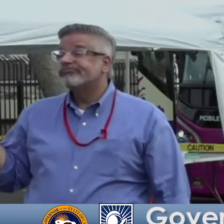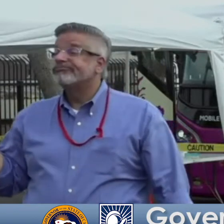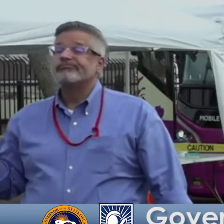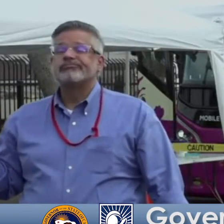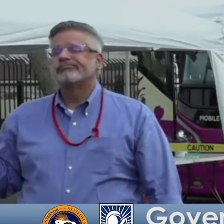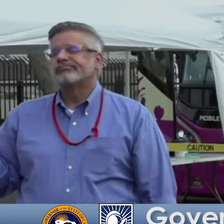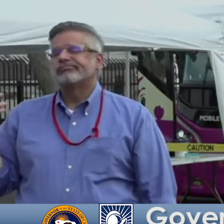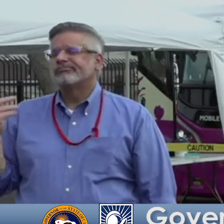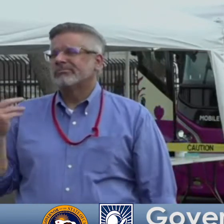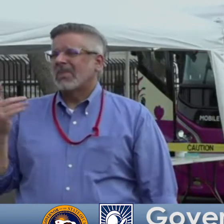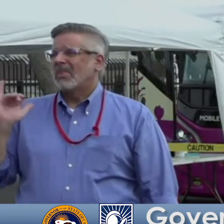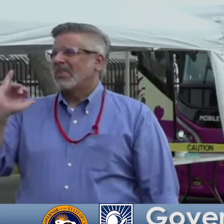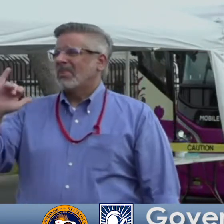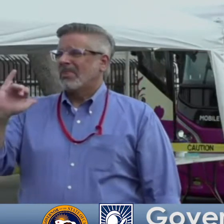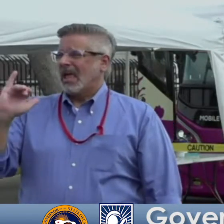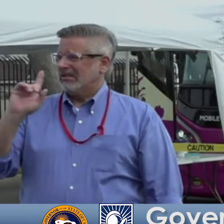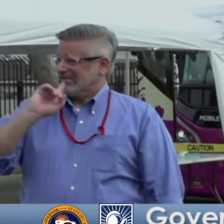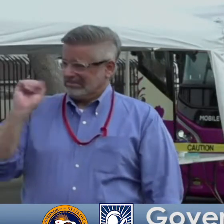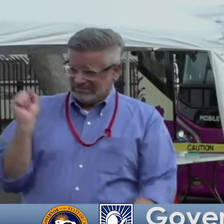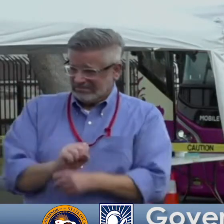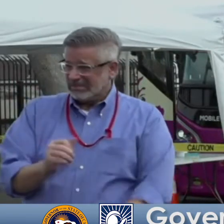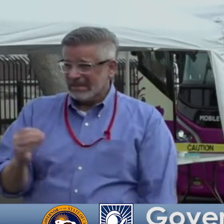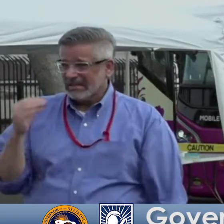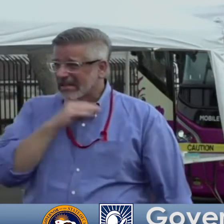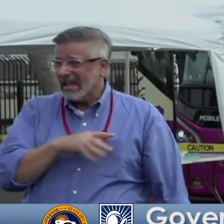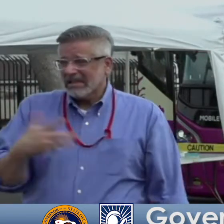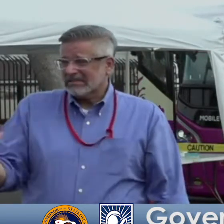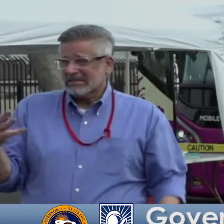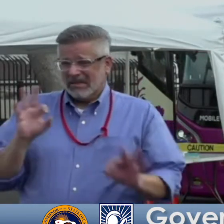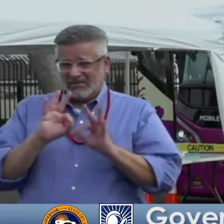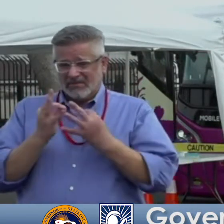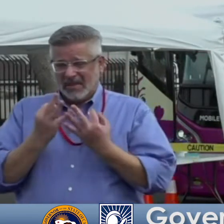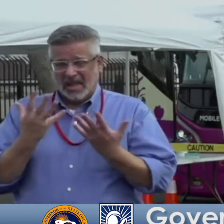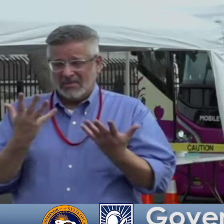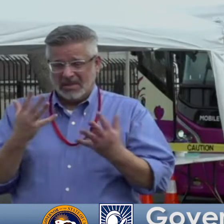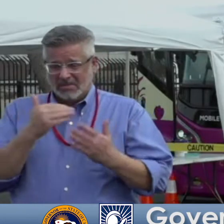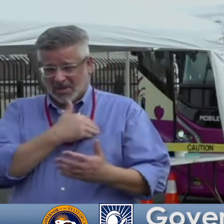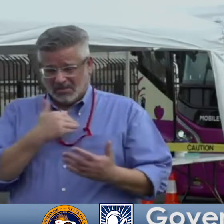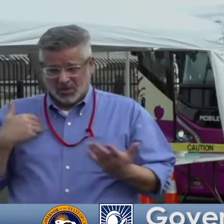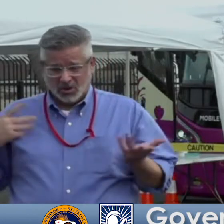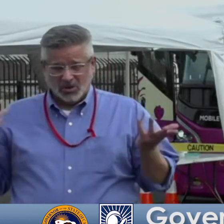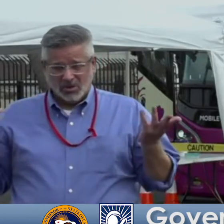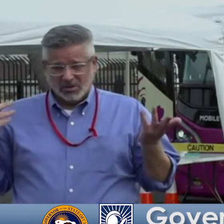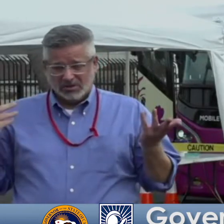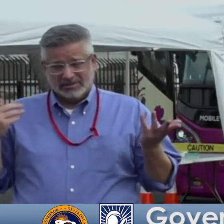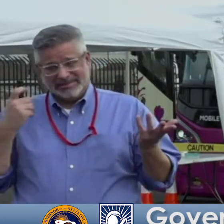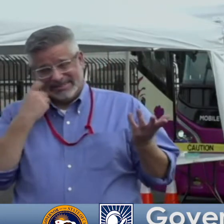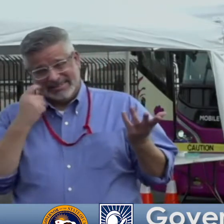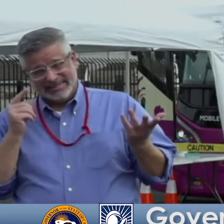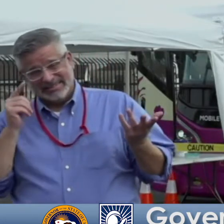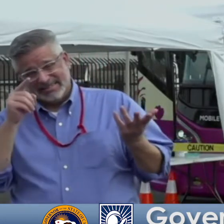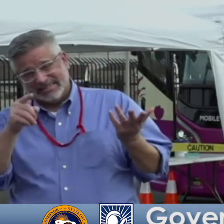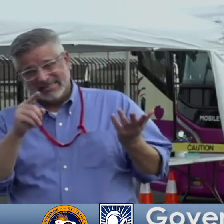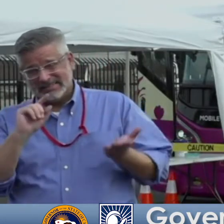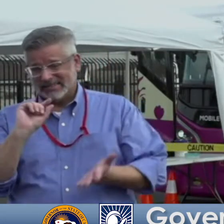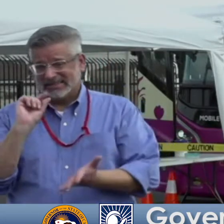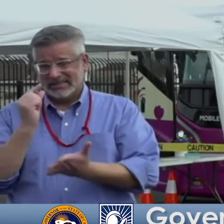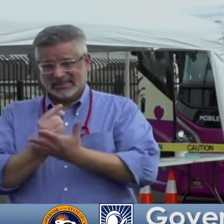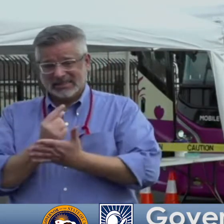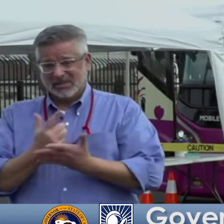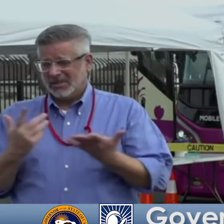the rank wrote lies. A famous family member, was out there guaranteeing